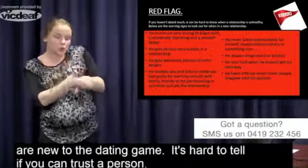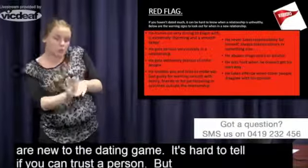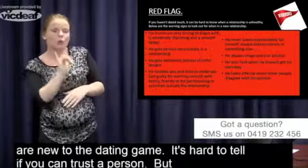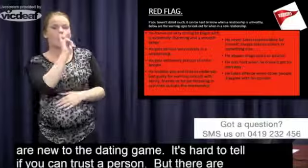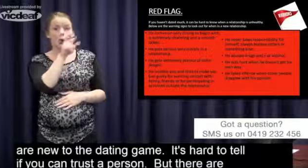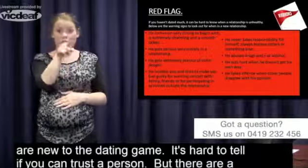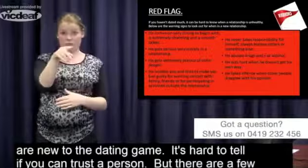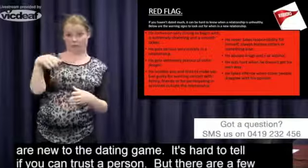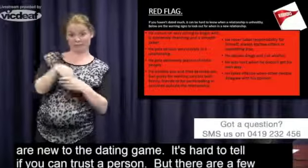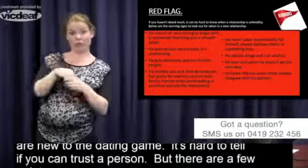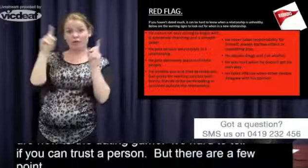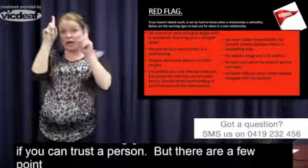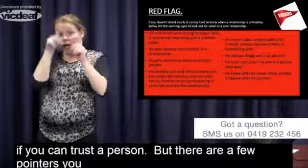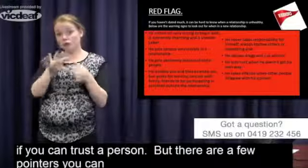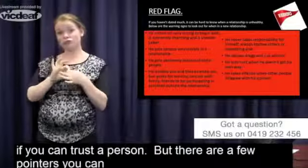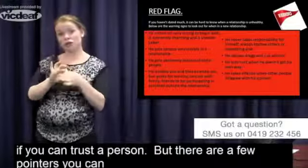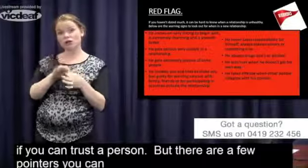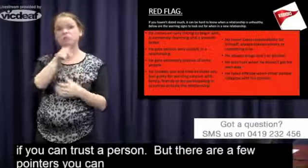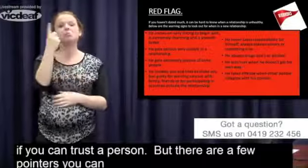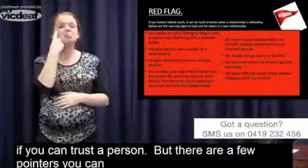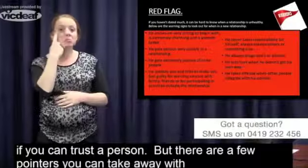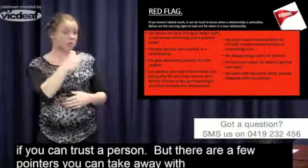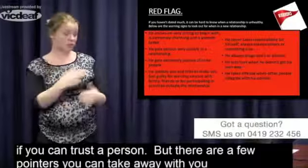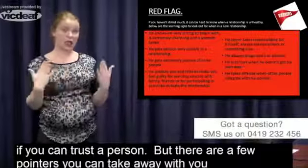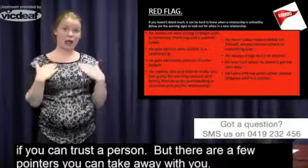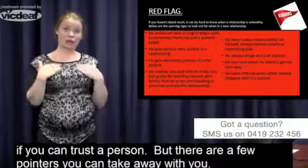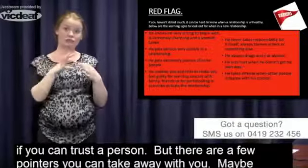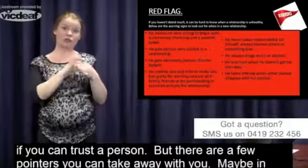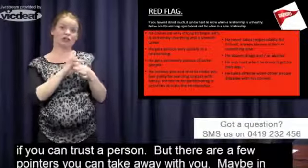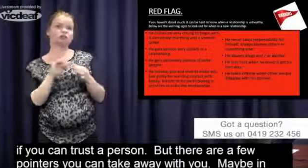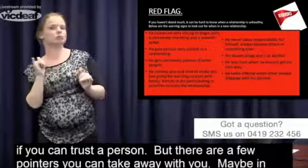you. Maybe in the future, or you're in a relationship currently,